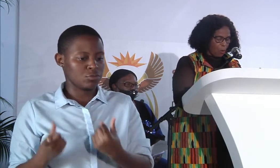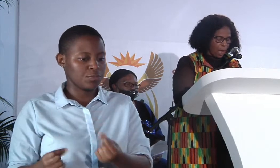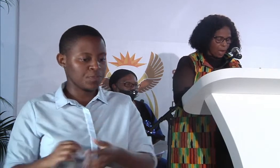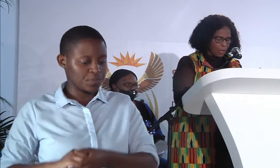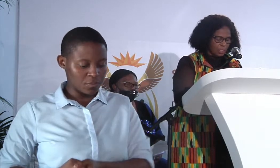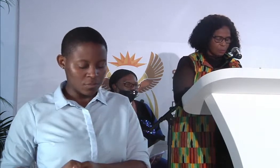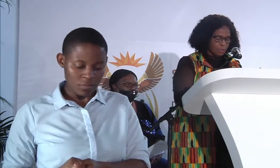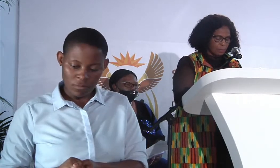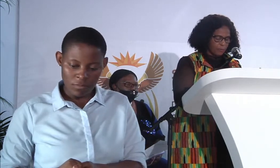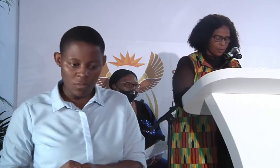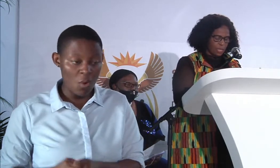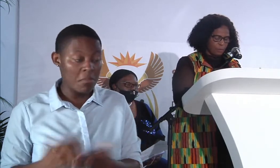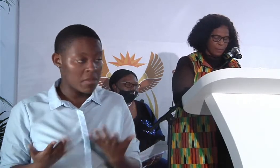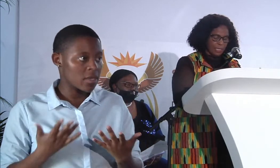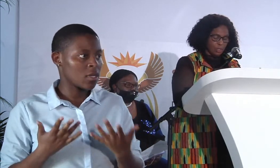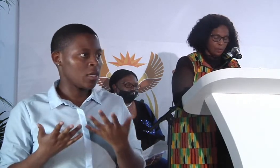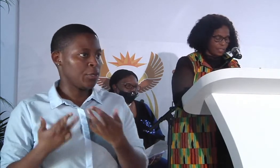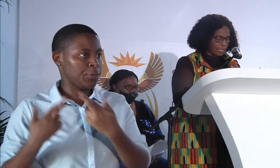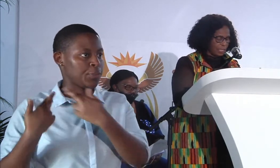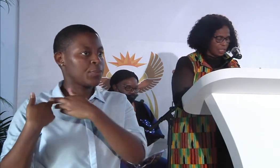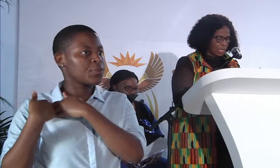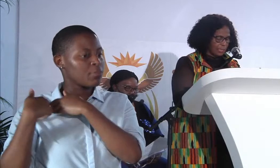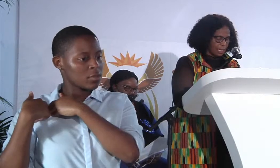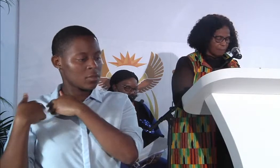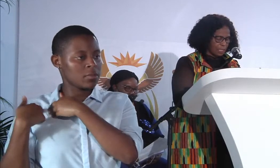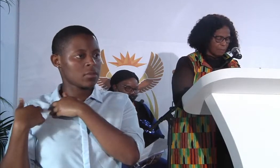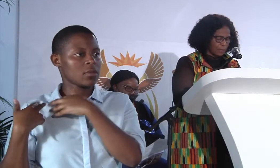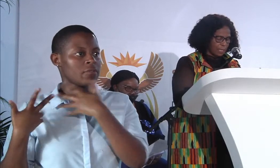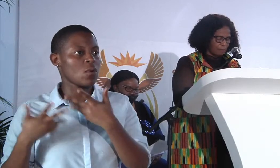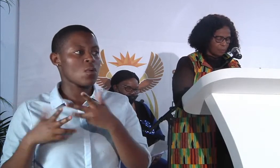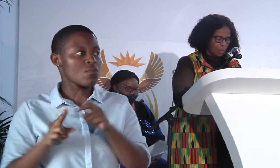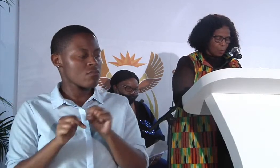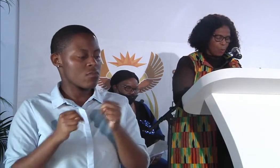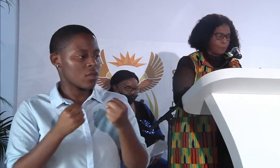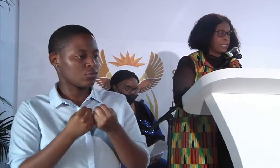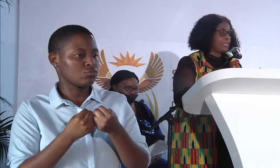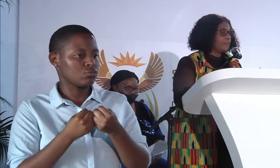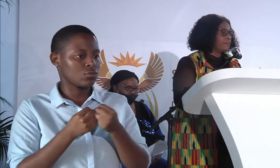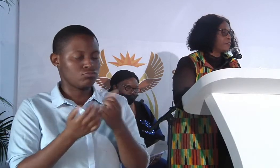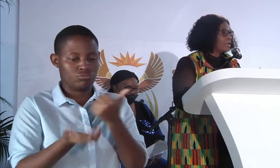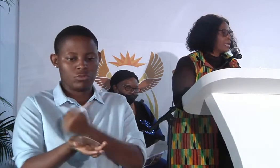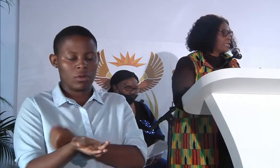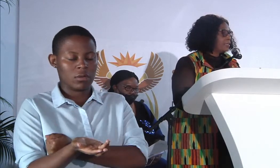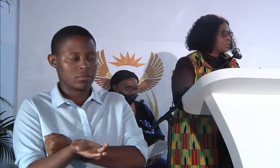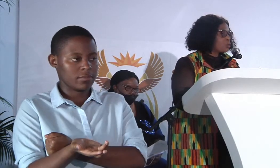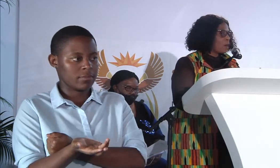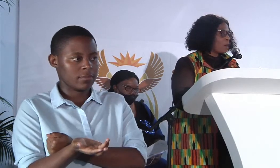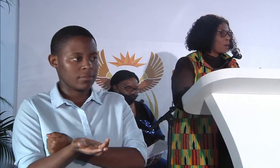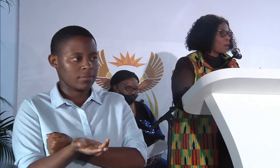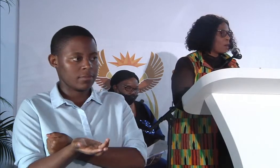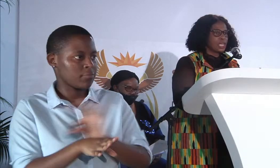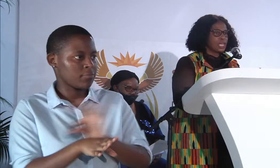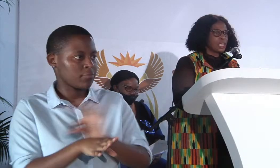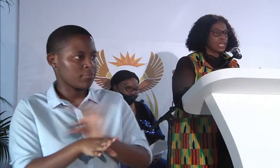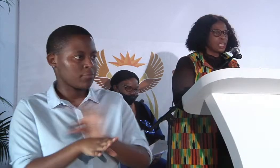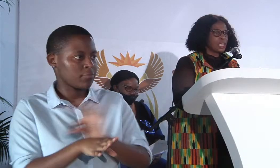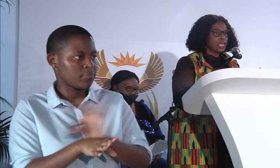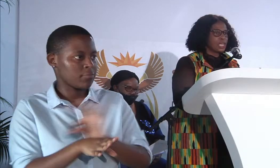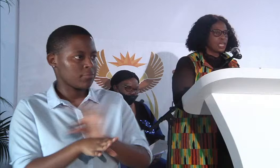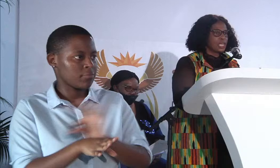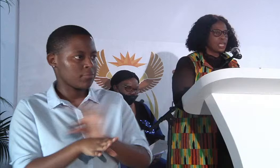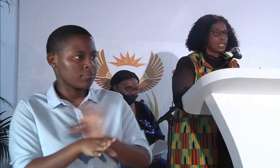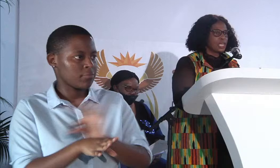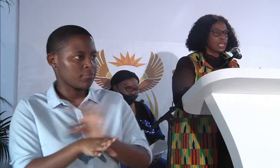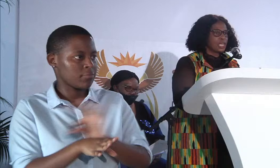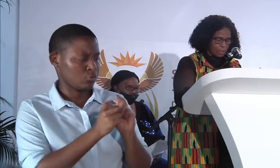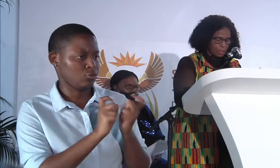or are responsible for the implementation of the National Drug Master Plan. We believe that one will change